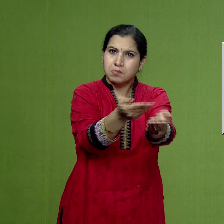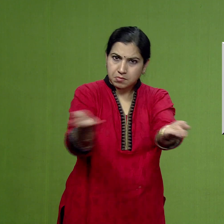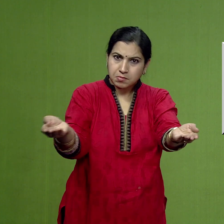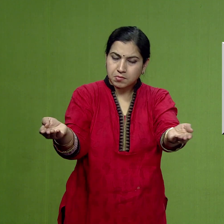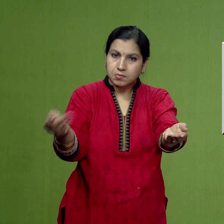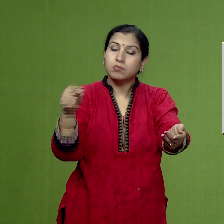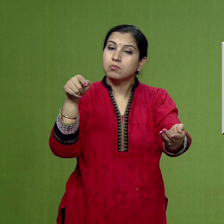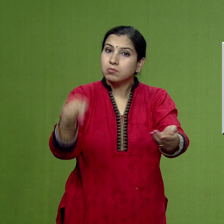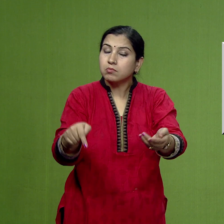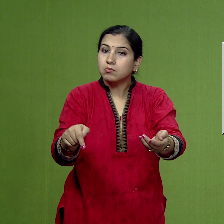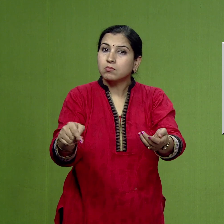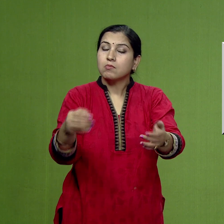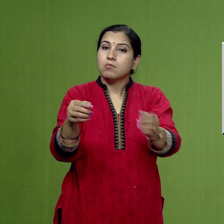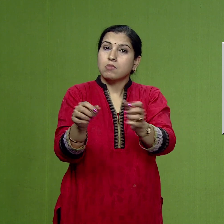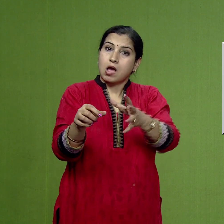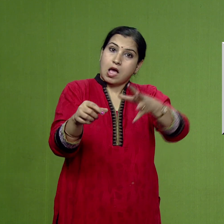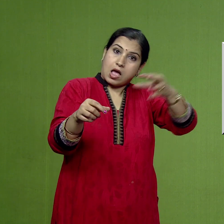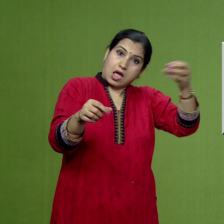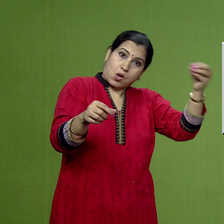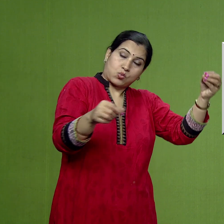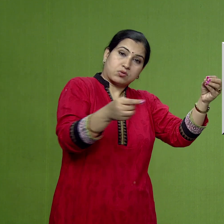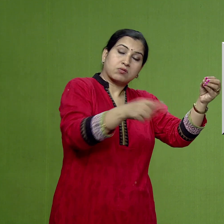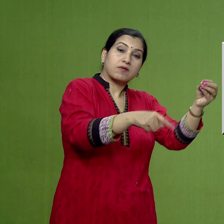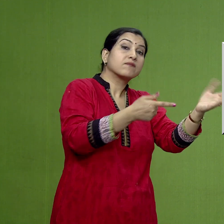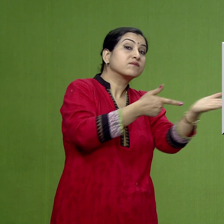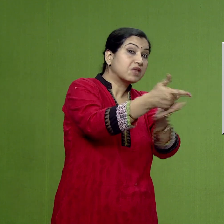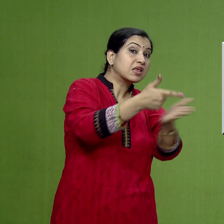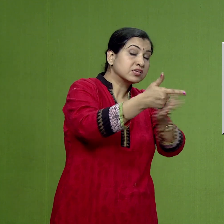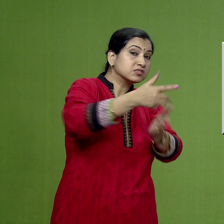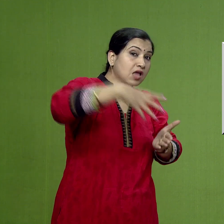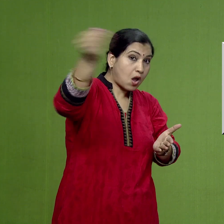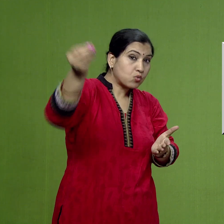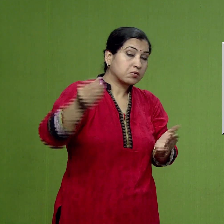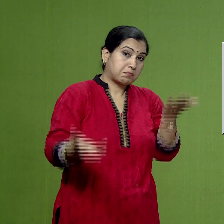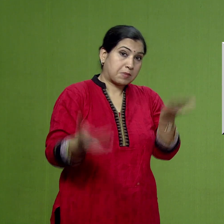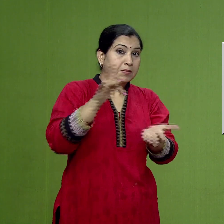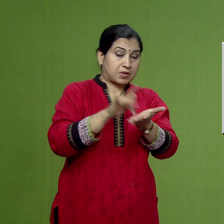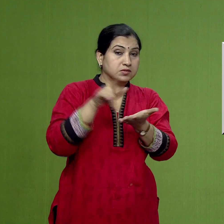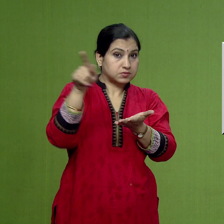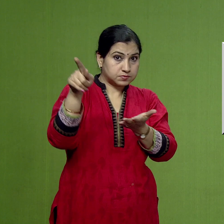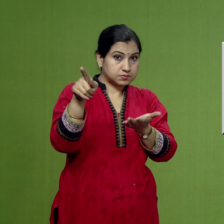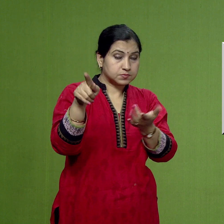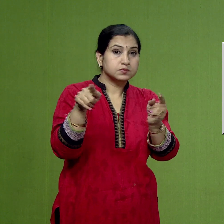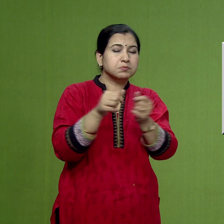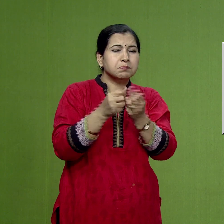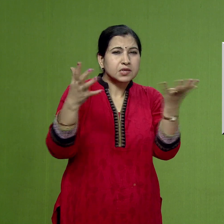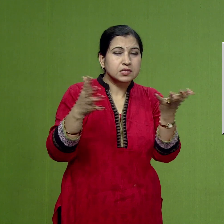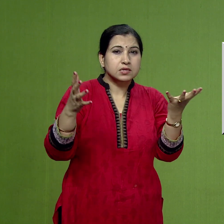There must be areas towards the outer side of your village or town where very less number